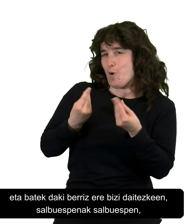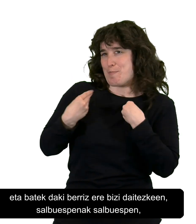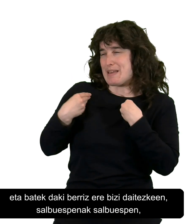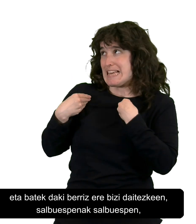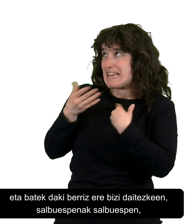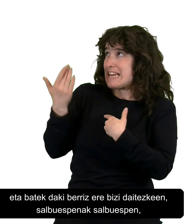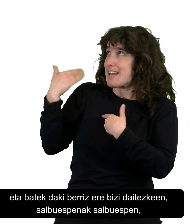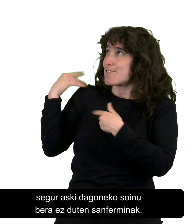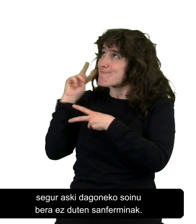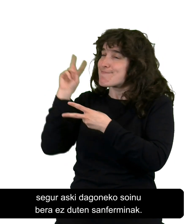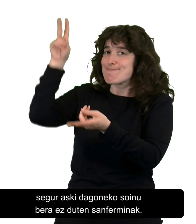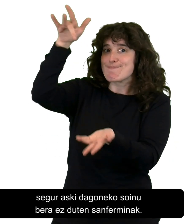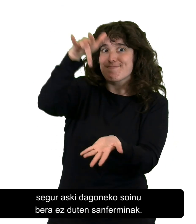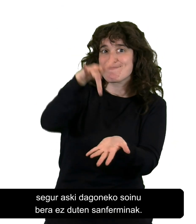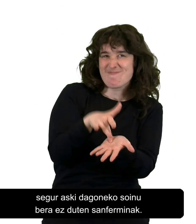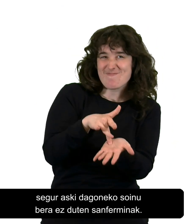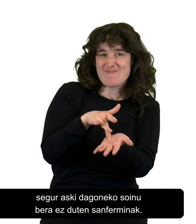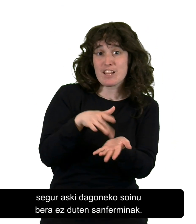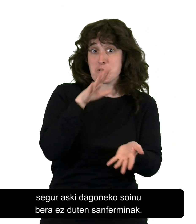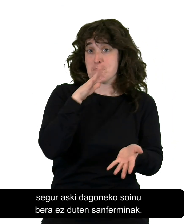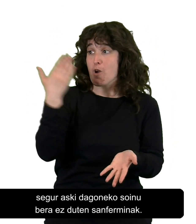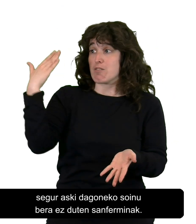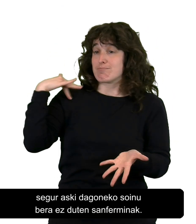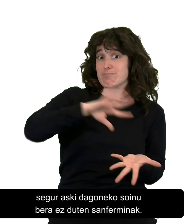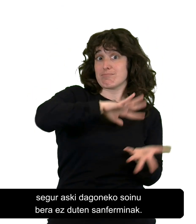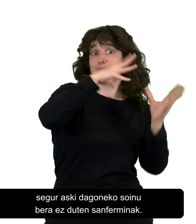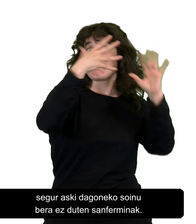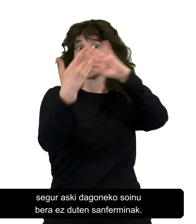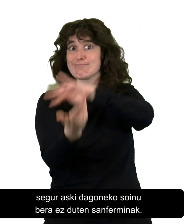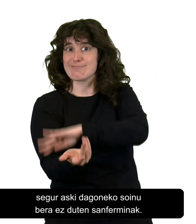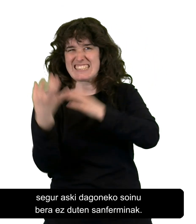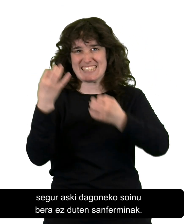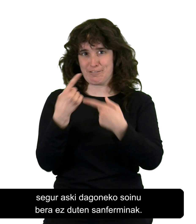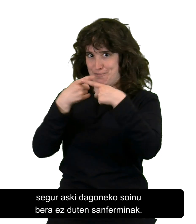salbuespenak salbuespen, seguraski dagoeneko soinu bera ez duten Sanferminak.